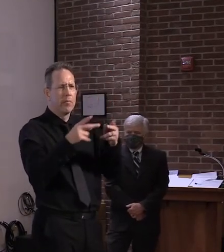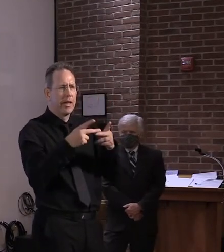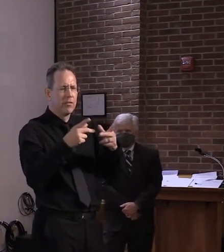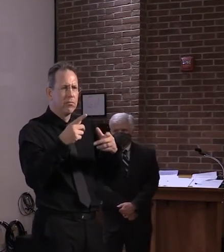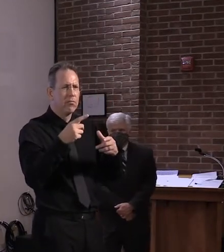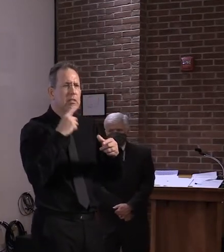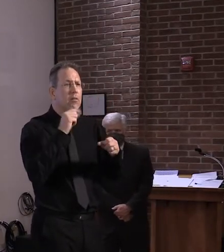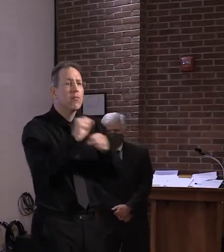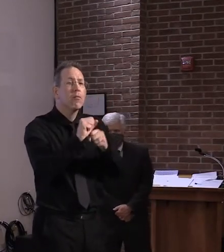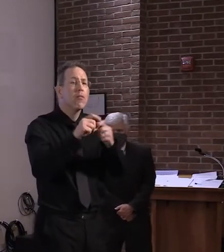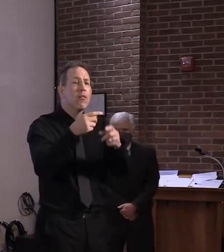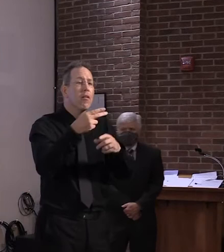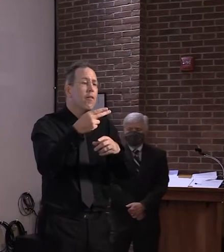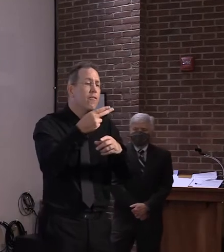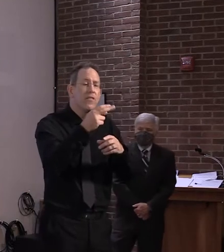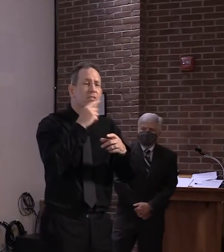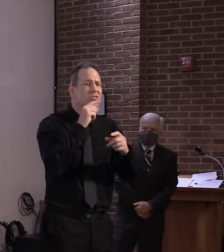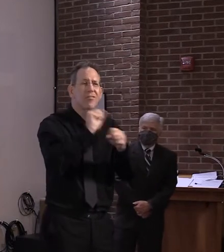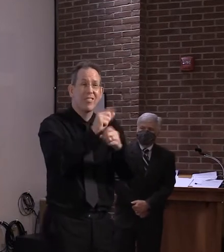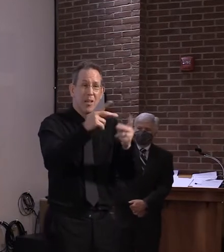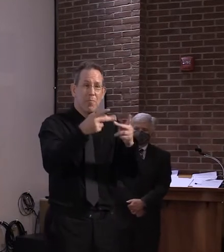That's not information that I'm aware of.